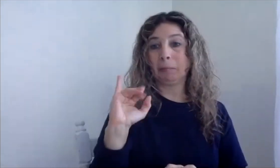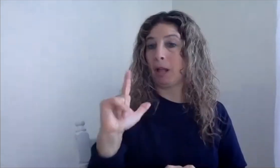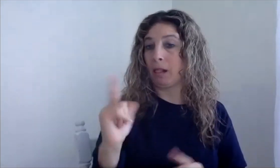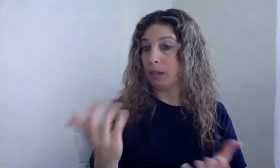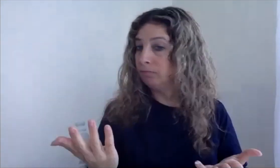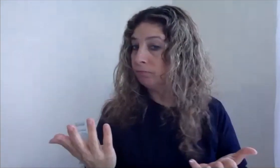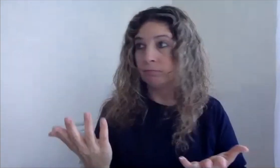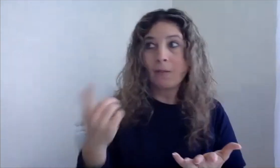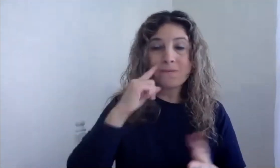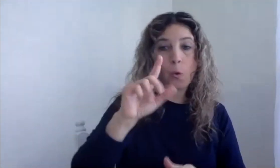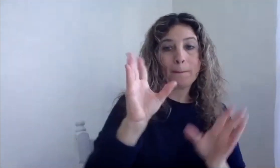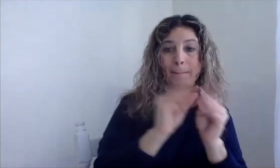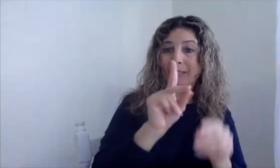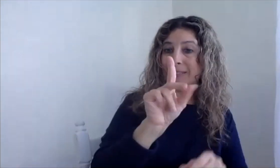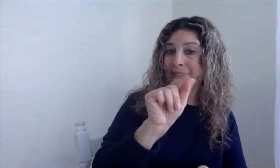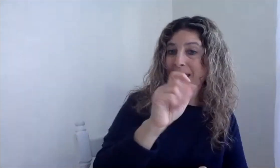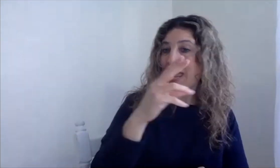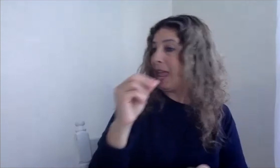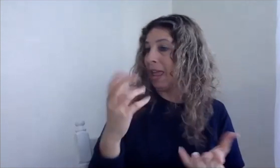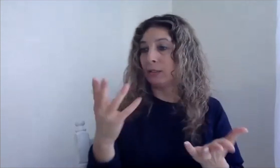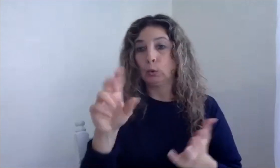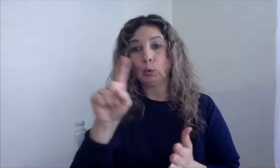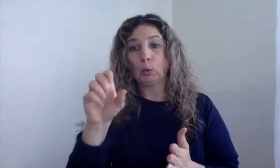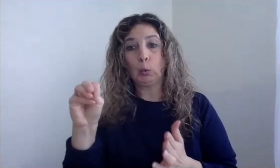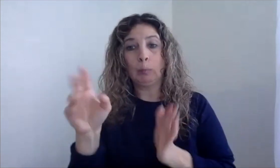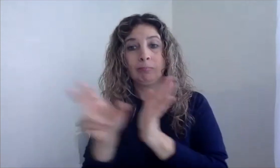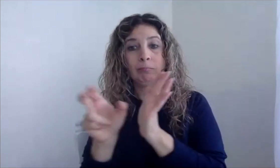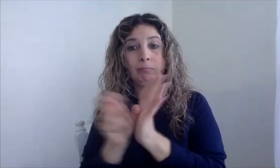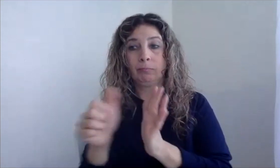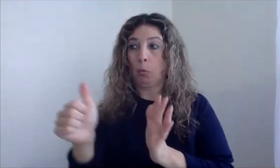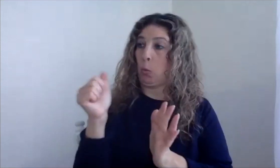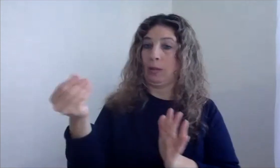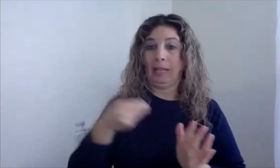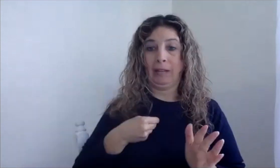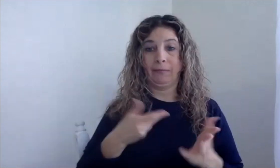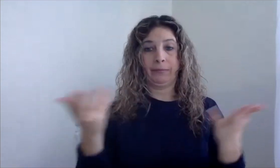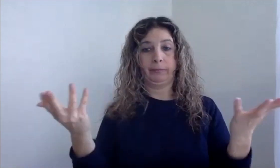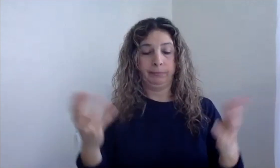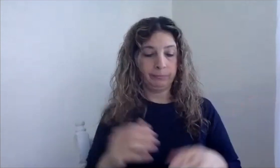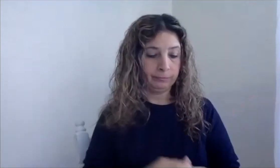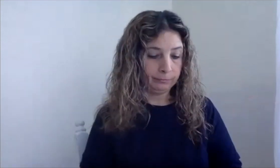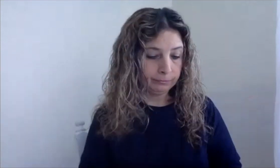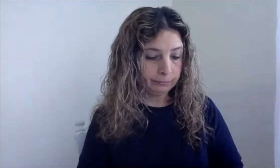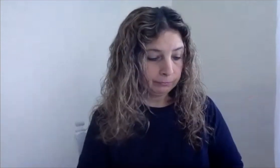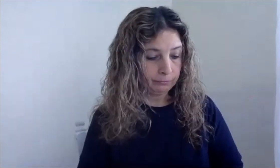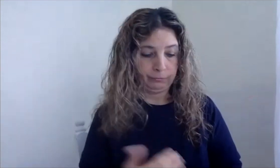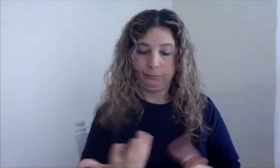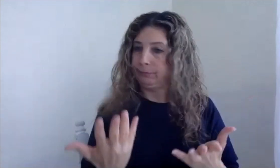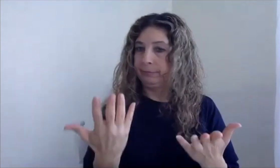They still haven't even responded to my last email for a meeting date and a Zoom link to the recording of the first meeting,